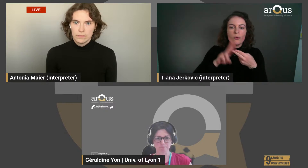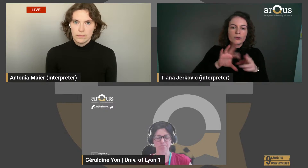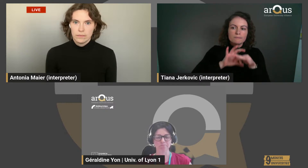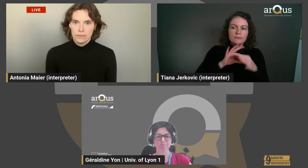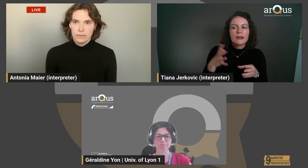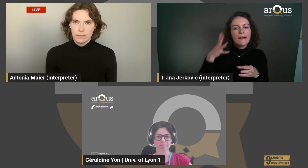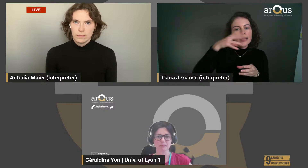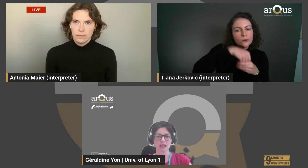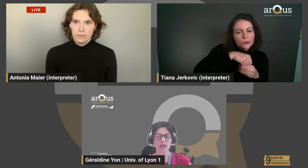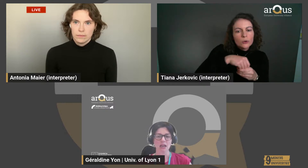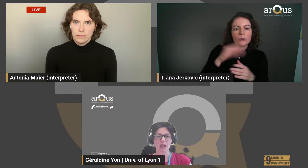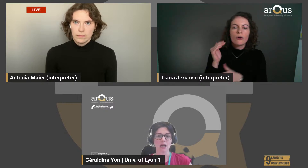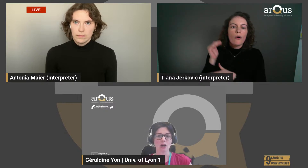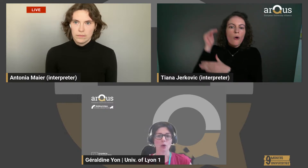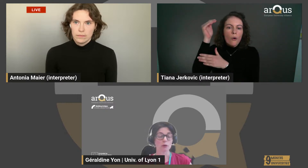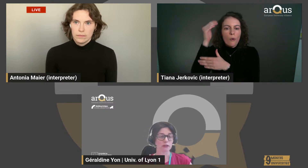education?